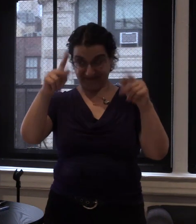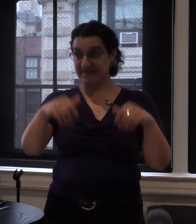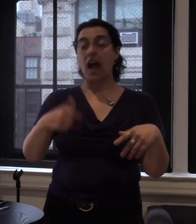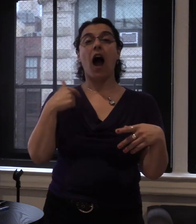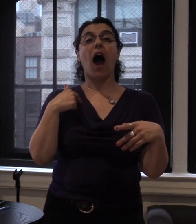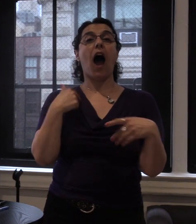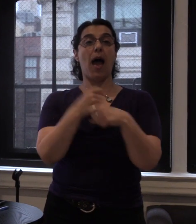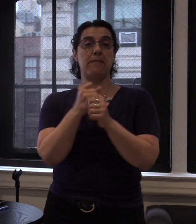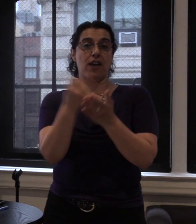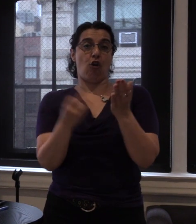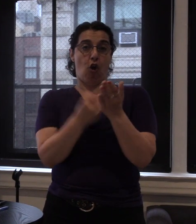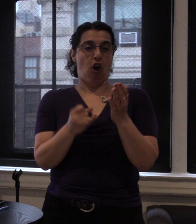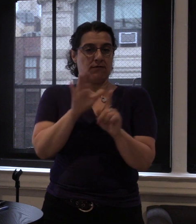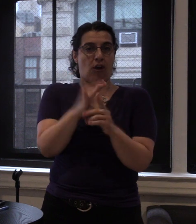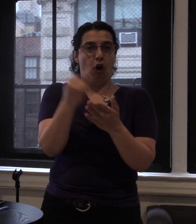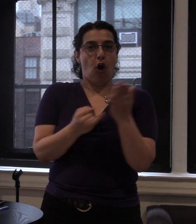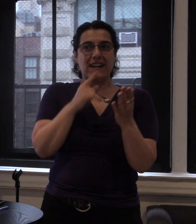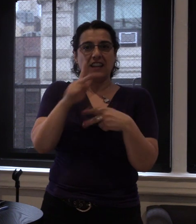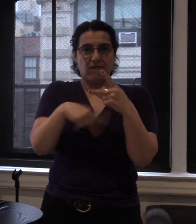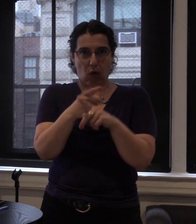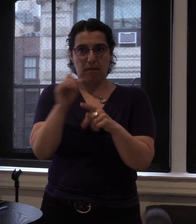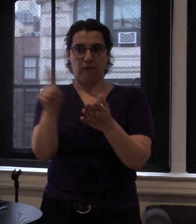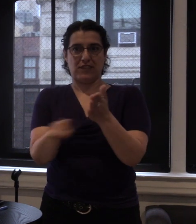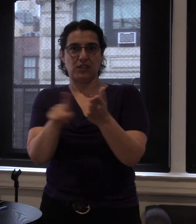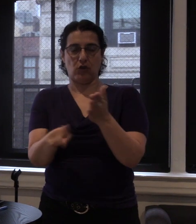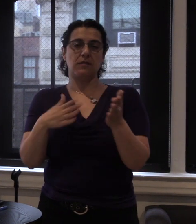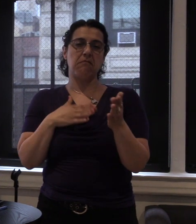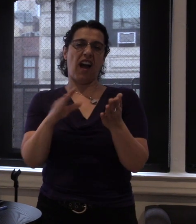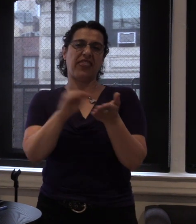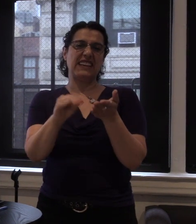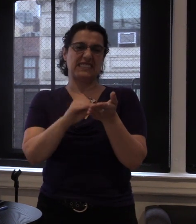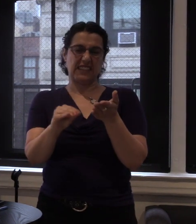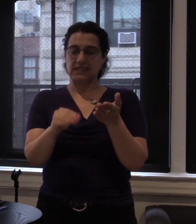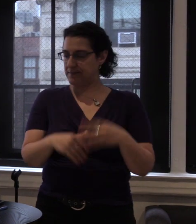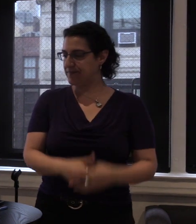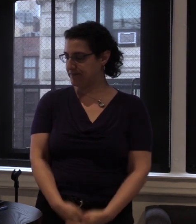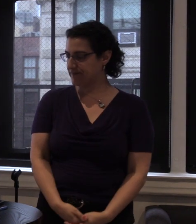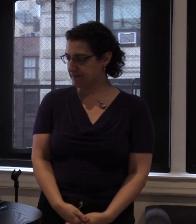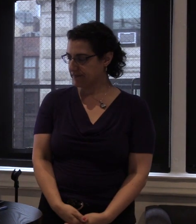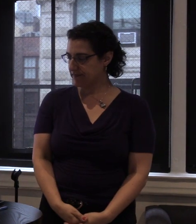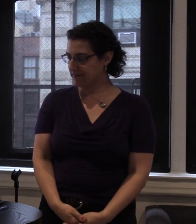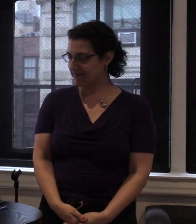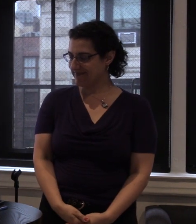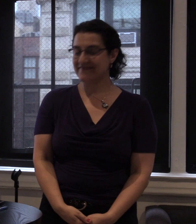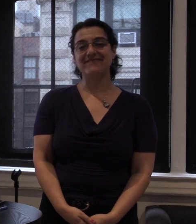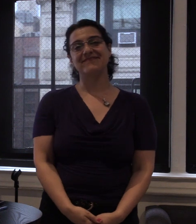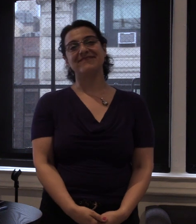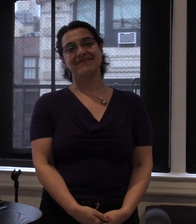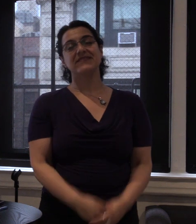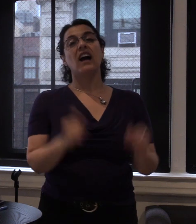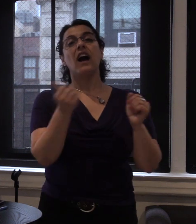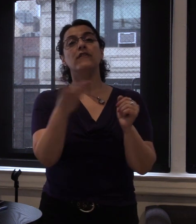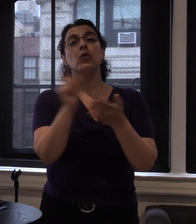I make art as a form of research. This is the thesis of my talk. And a